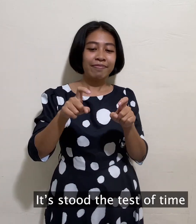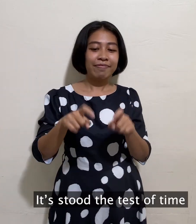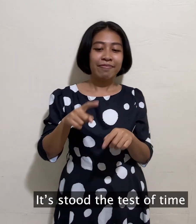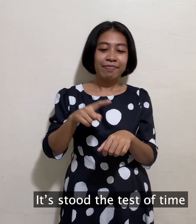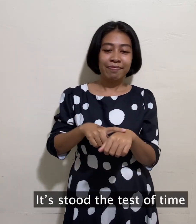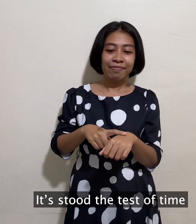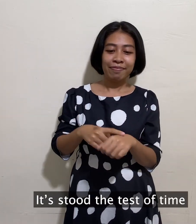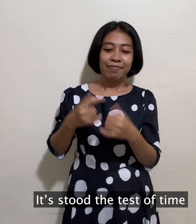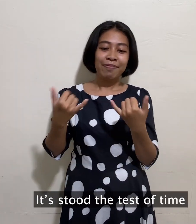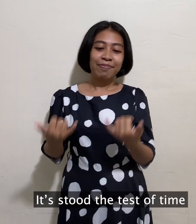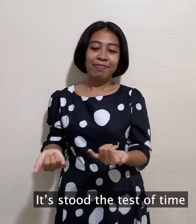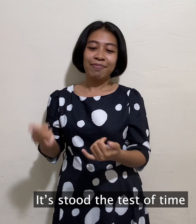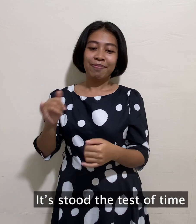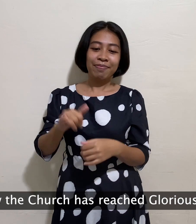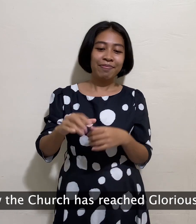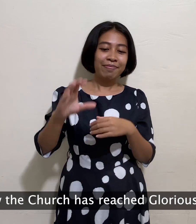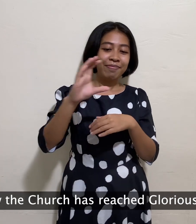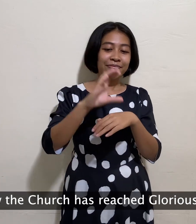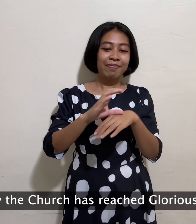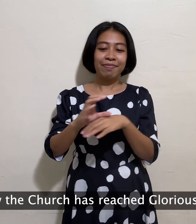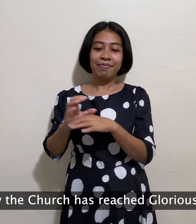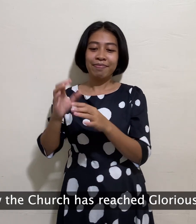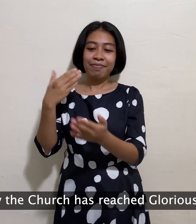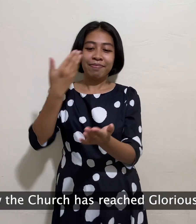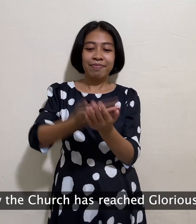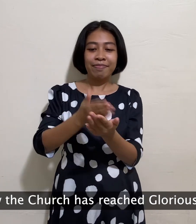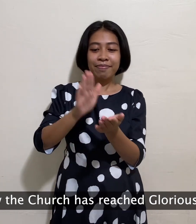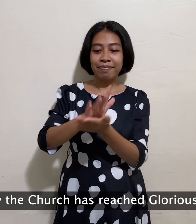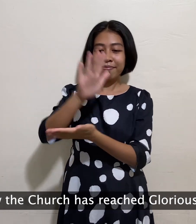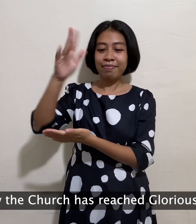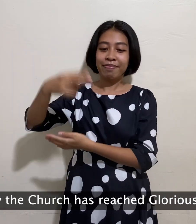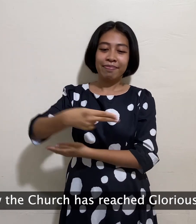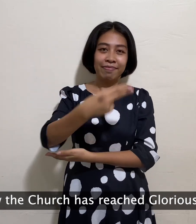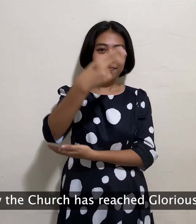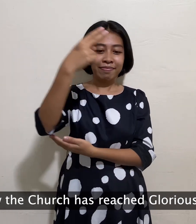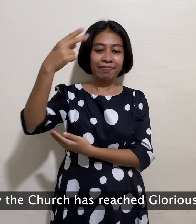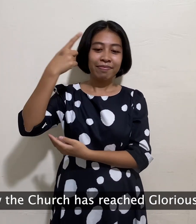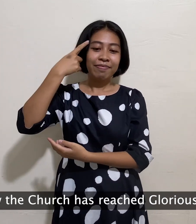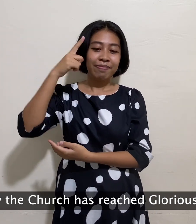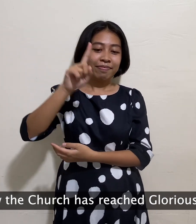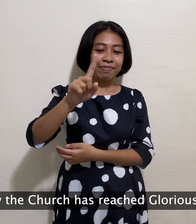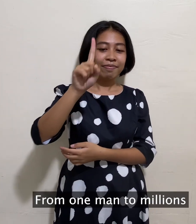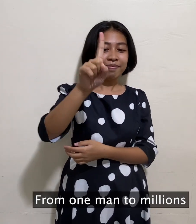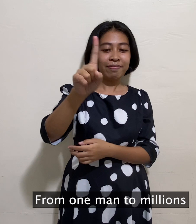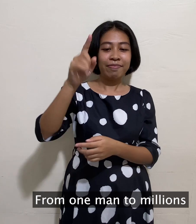of time. Now the church is free. Glorious heights from